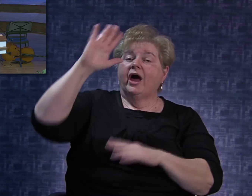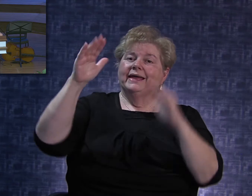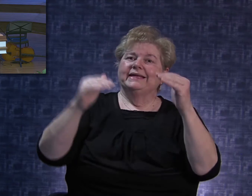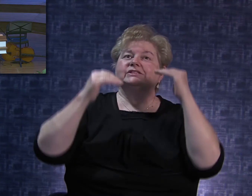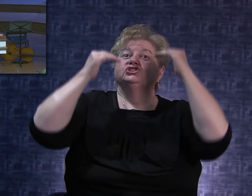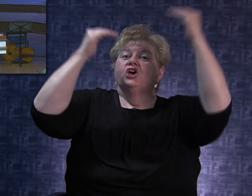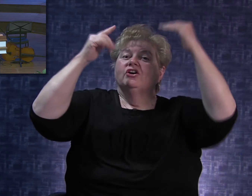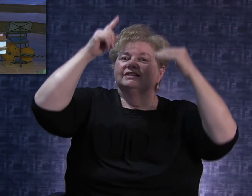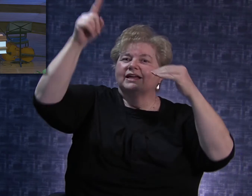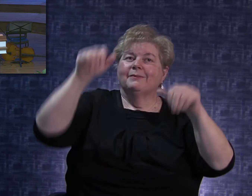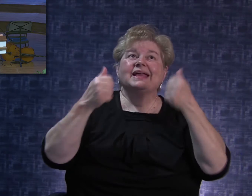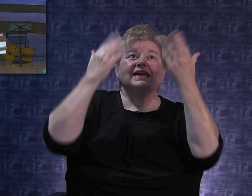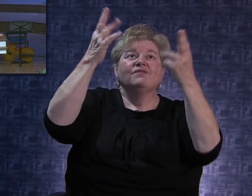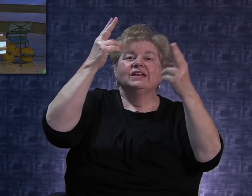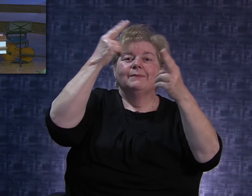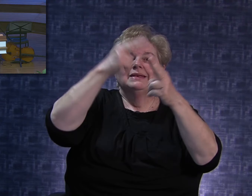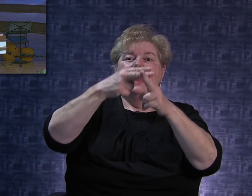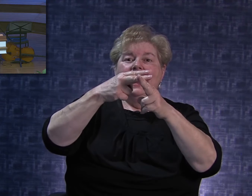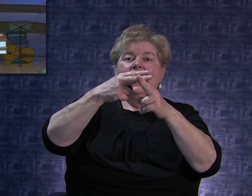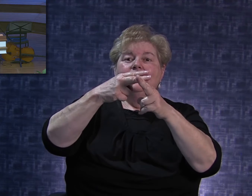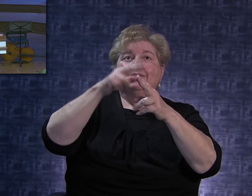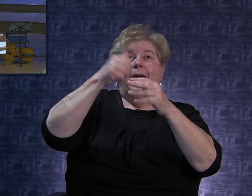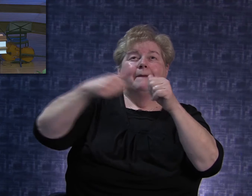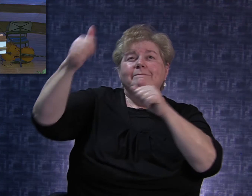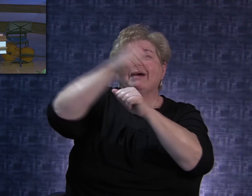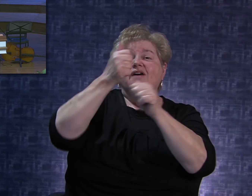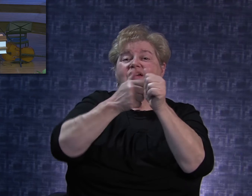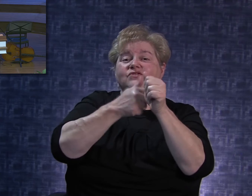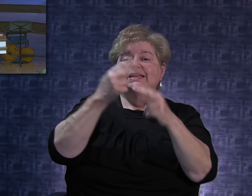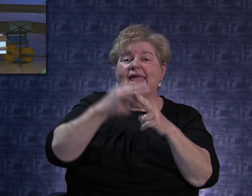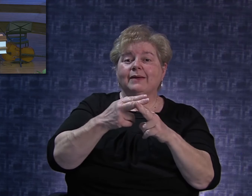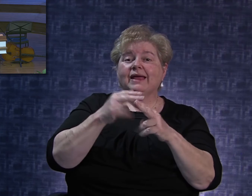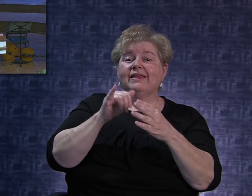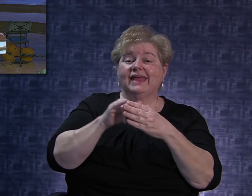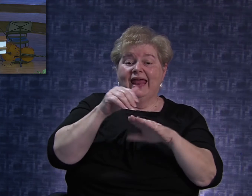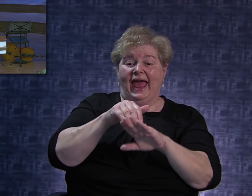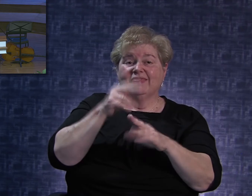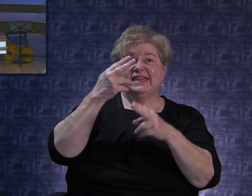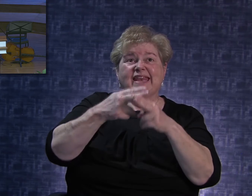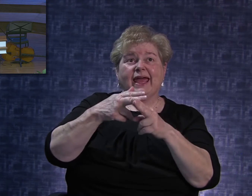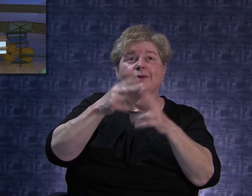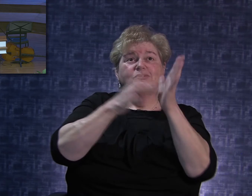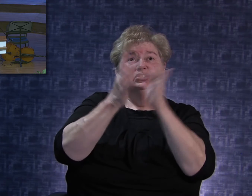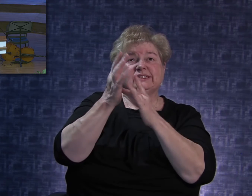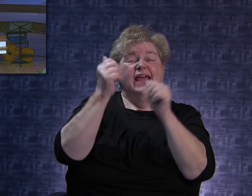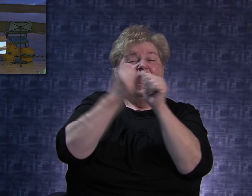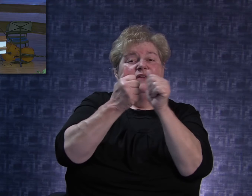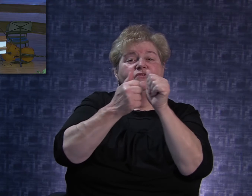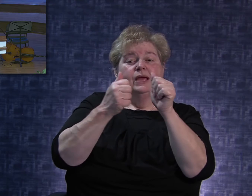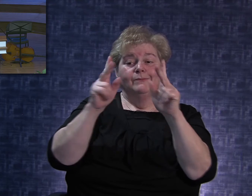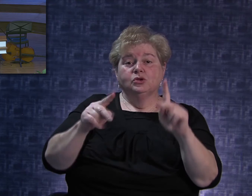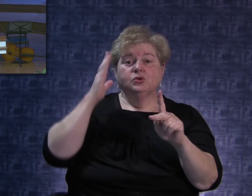exalted him and bestowed upon him the name that is above every name, so that at the name of Jesus, every knee should bow in